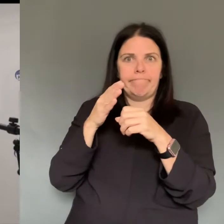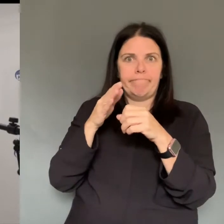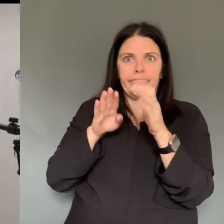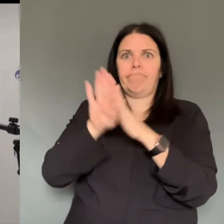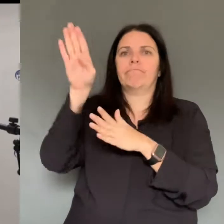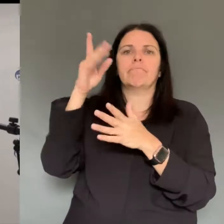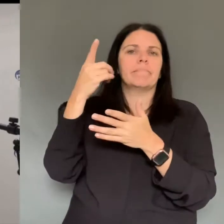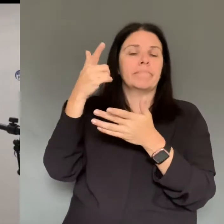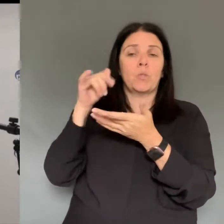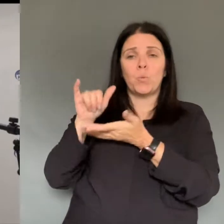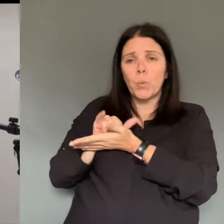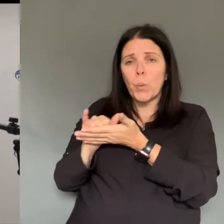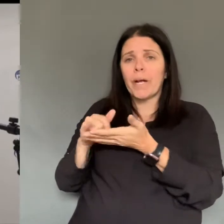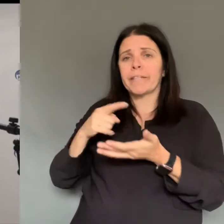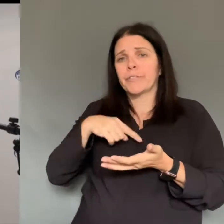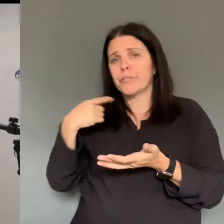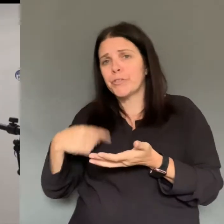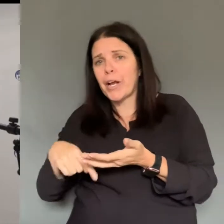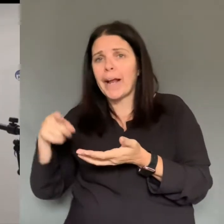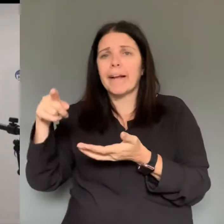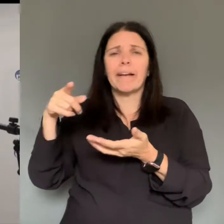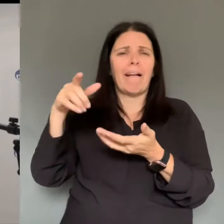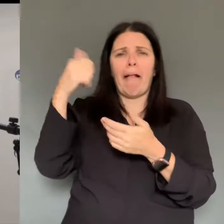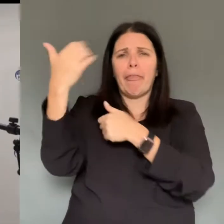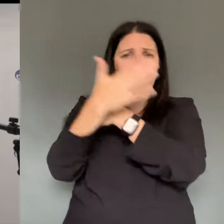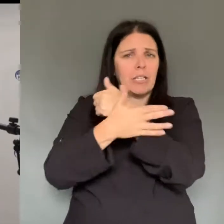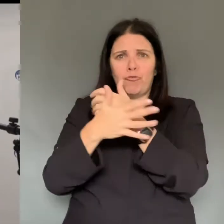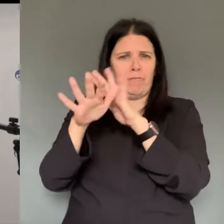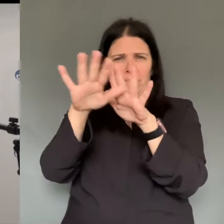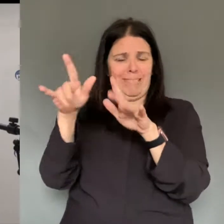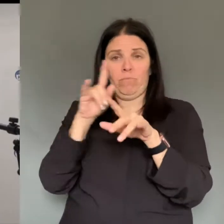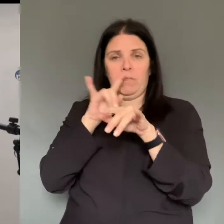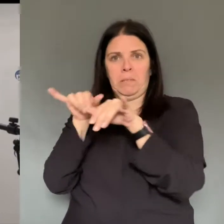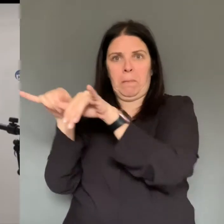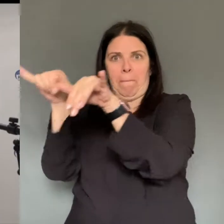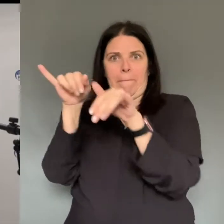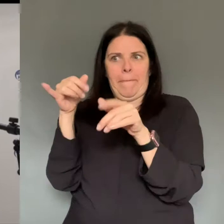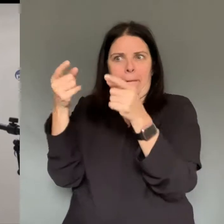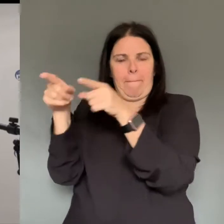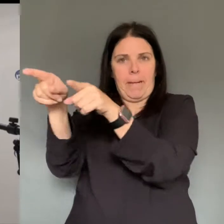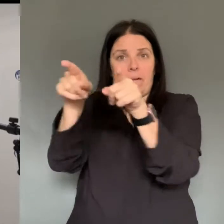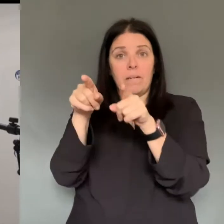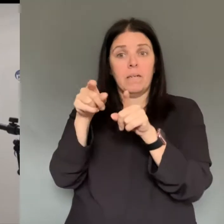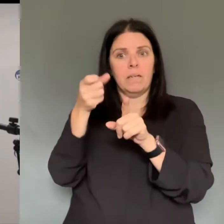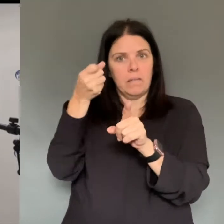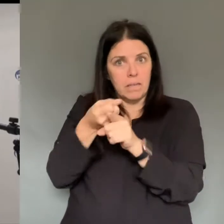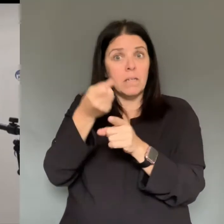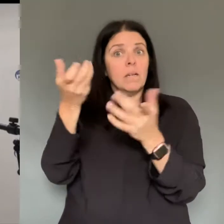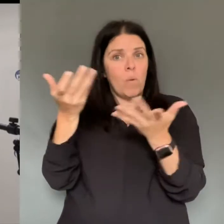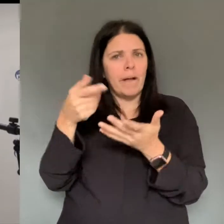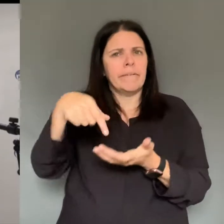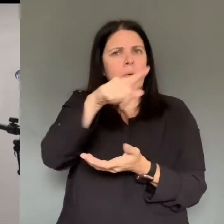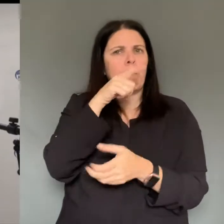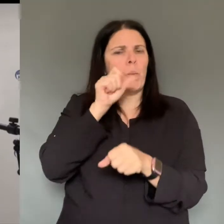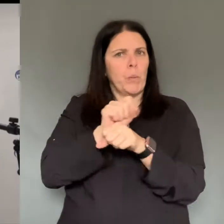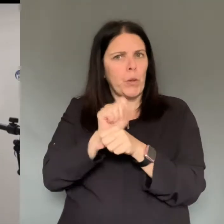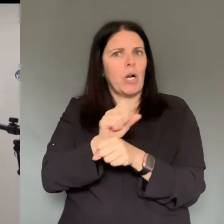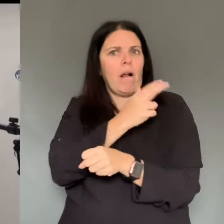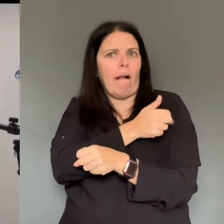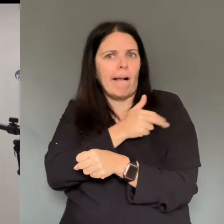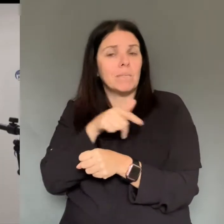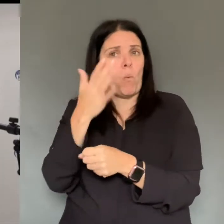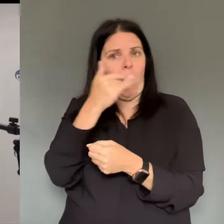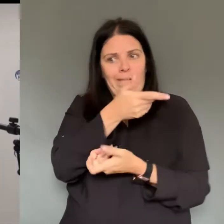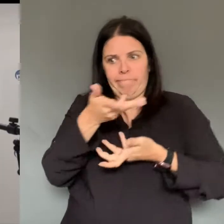be that concern, and we have to recognize that if a healthcare worker or the number of healthcare workers, if they get sick,